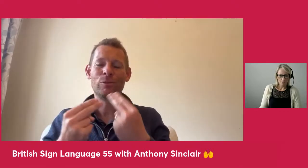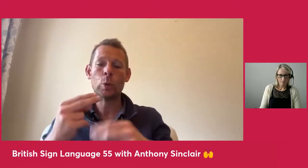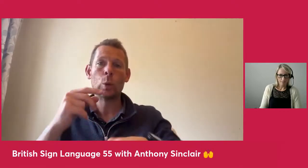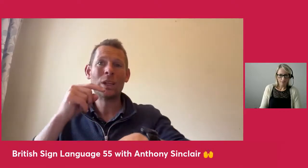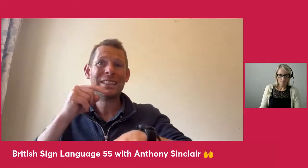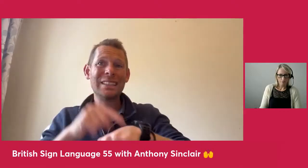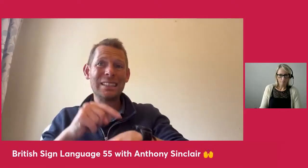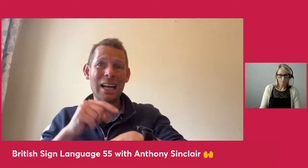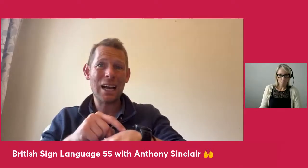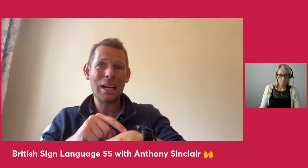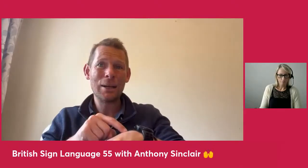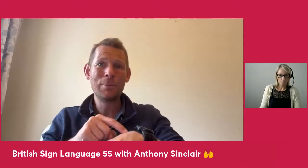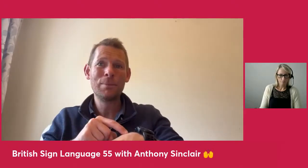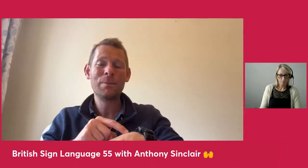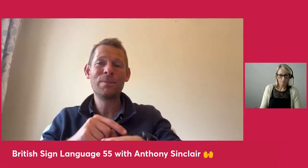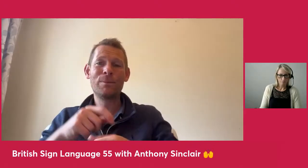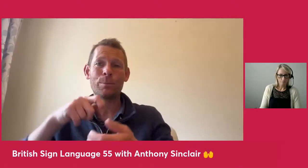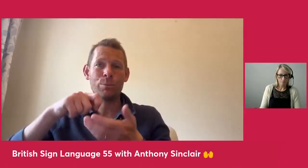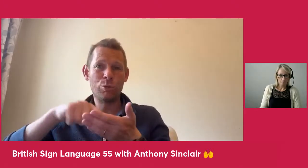So that's dinner.